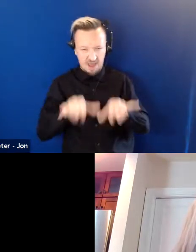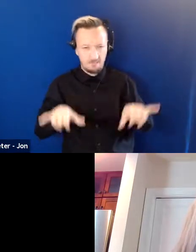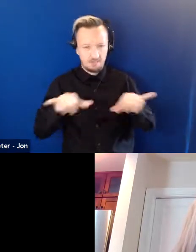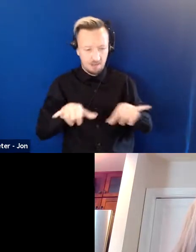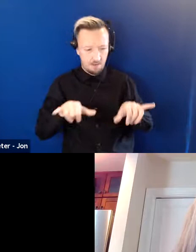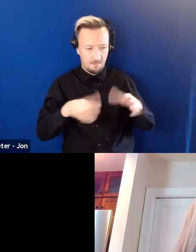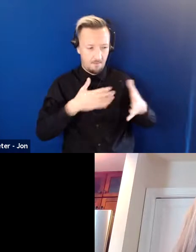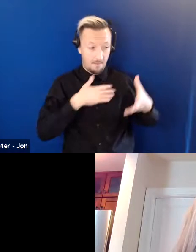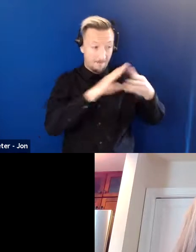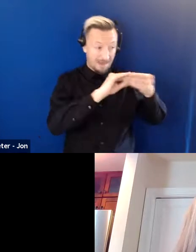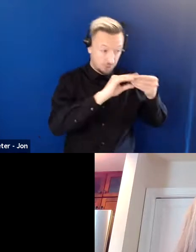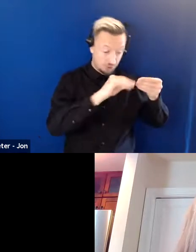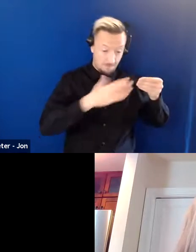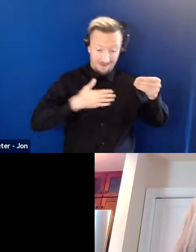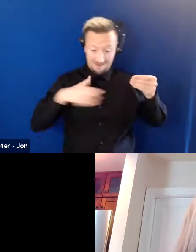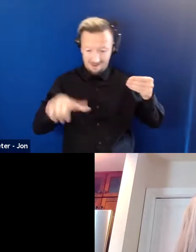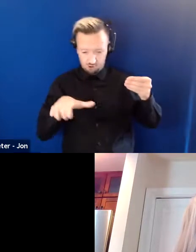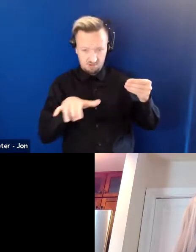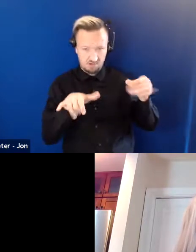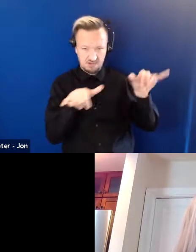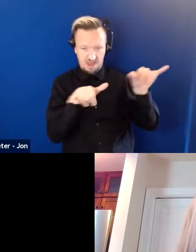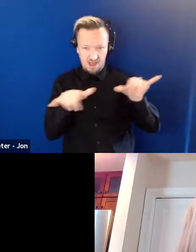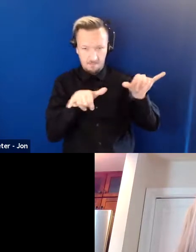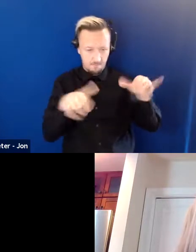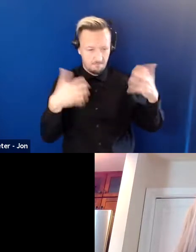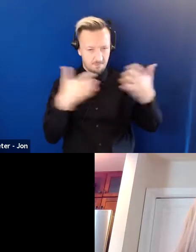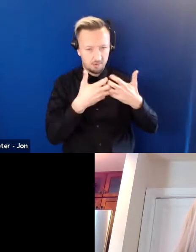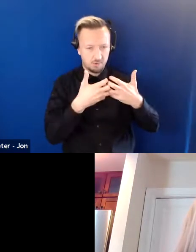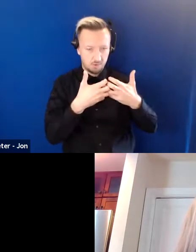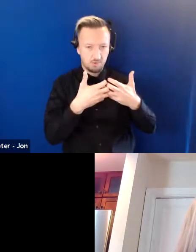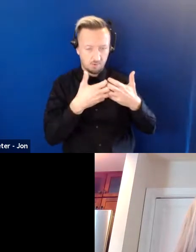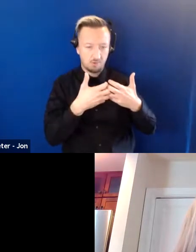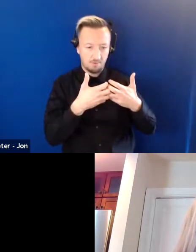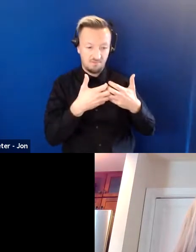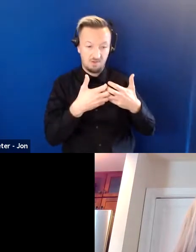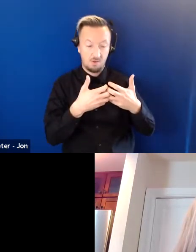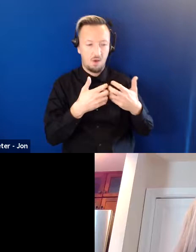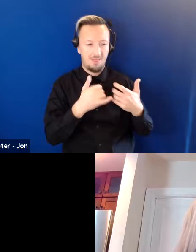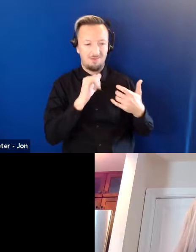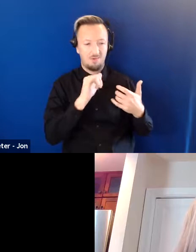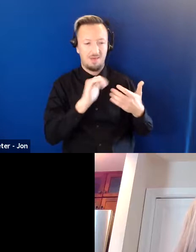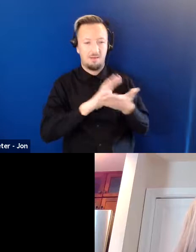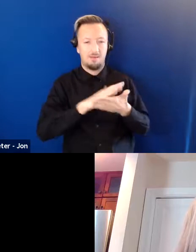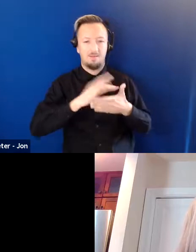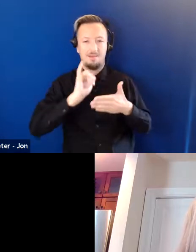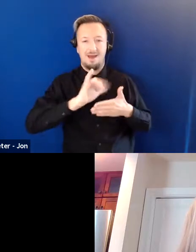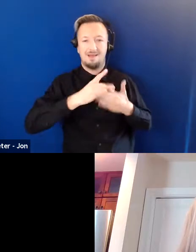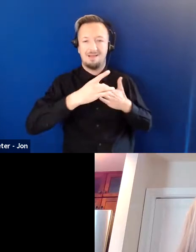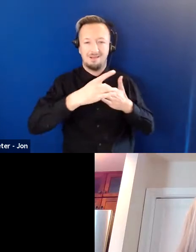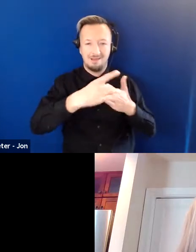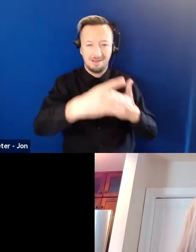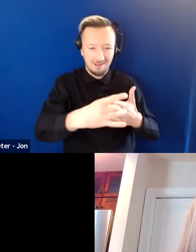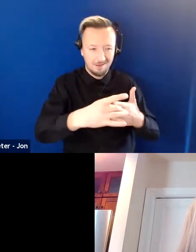that you say. So what you say, you do. And as we strengthen that relationship,